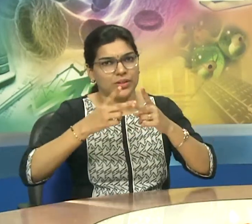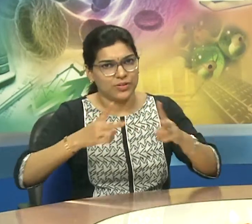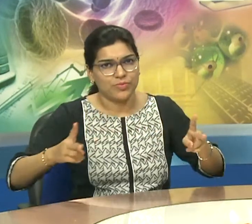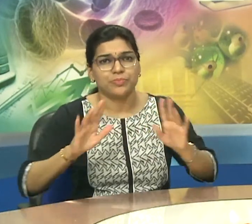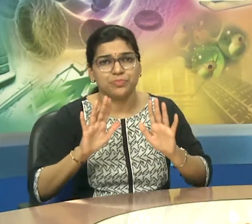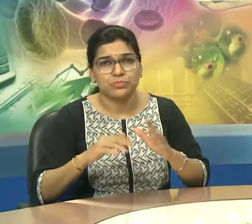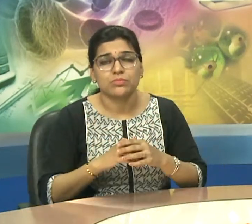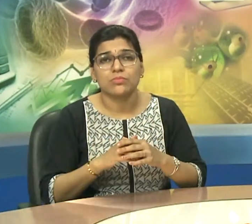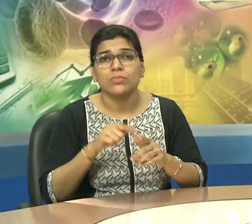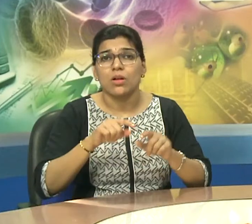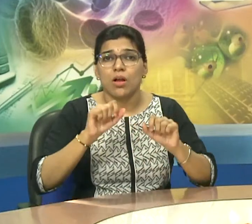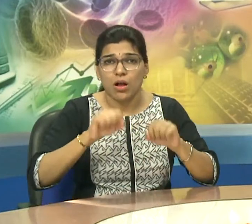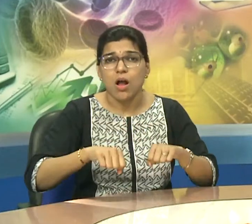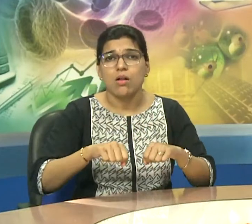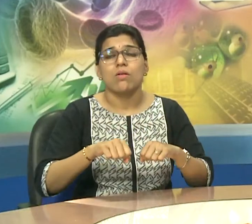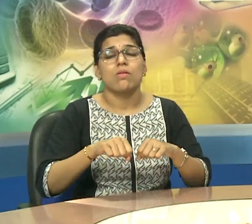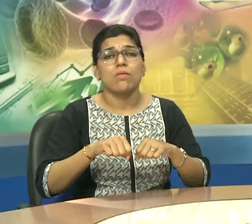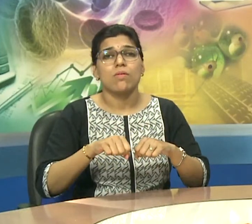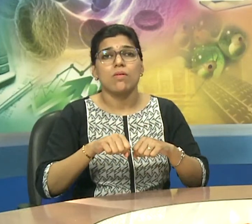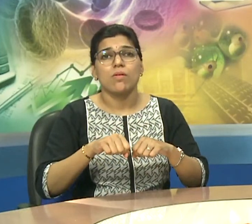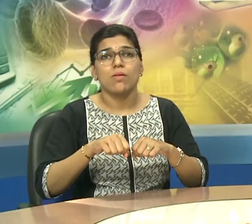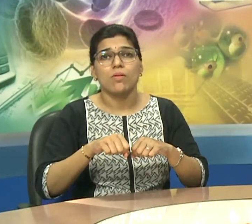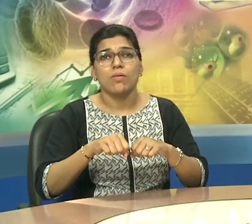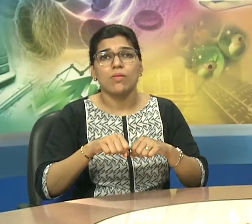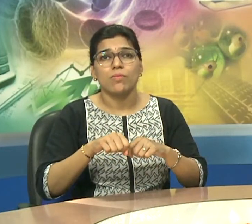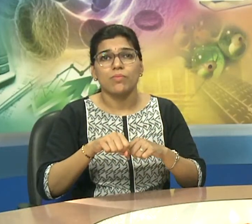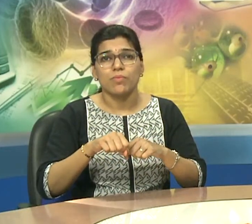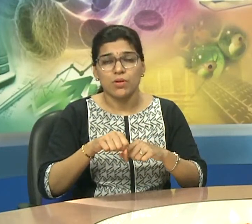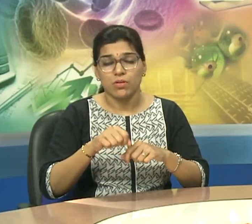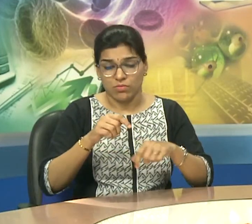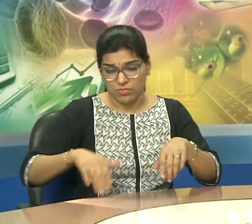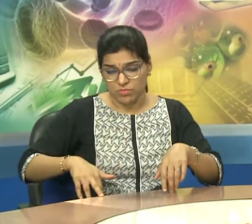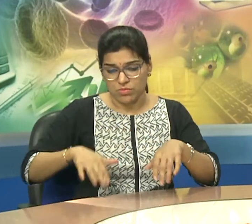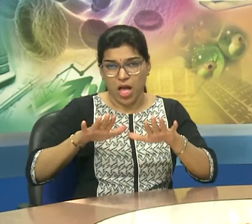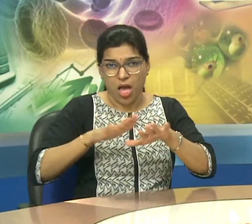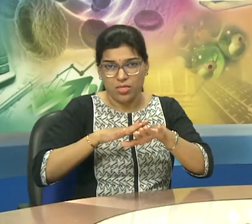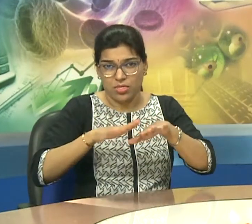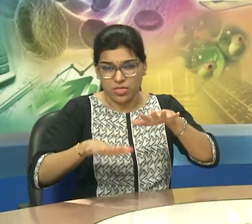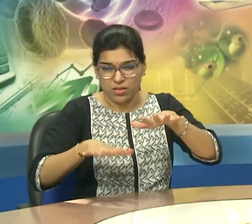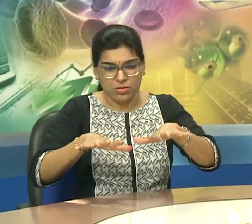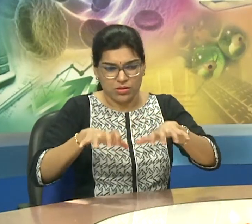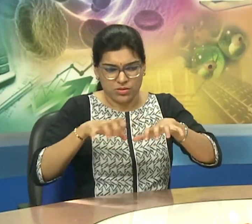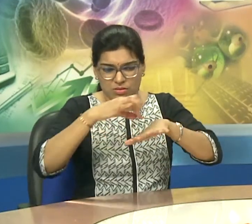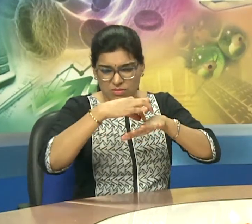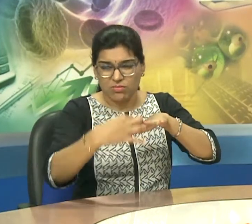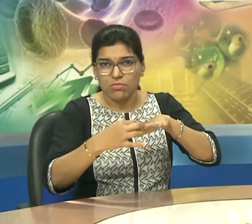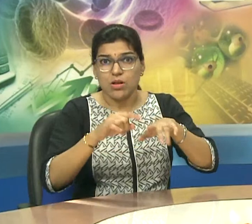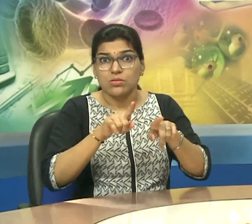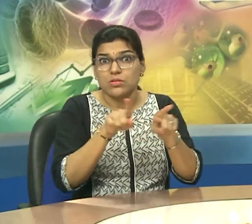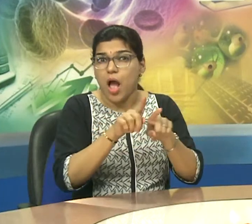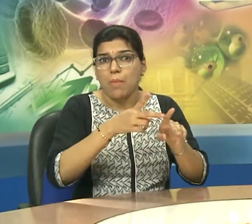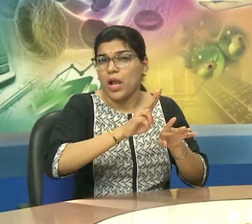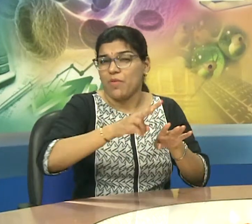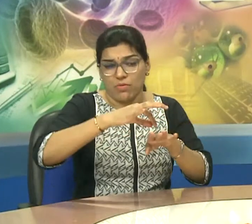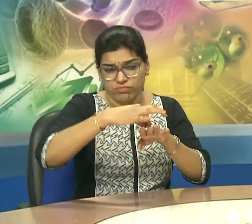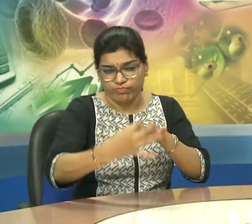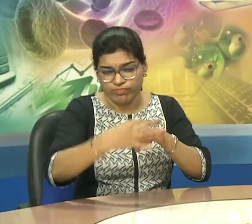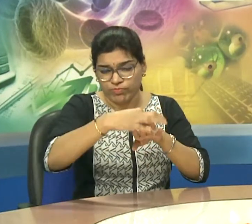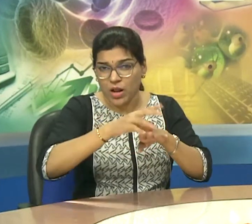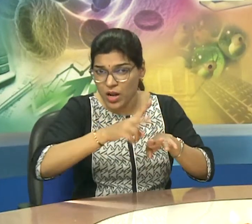sometimes different sizes. Their claws, which you